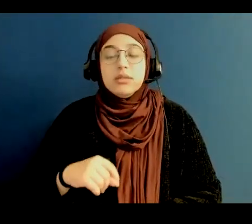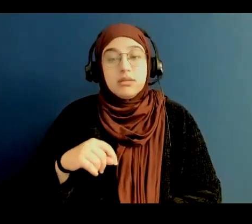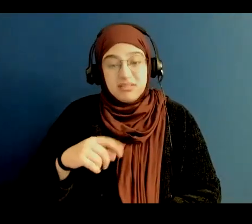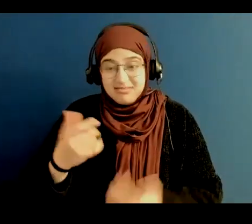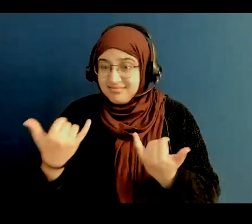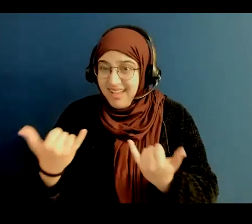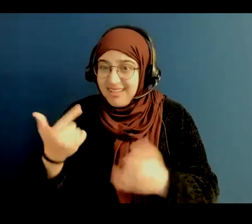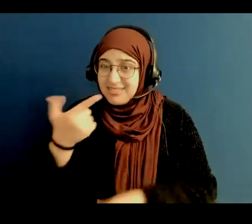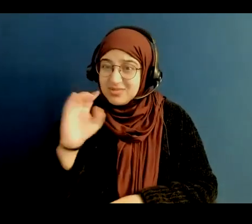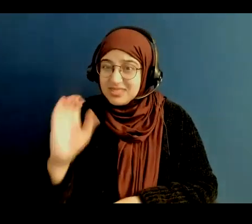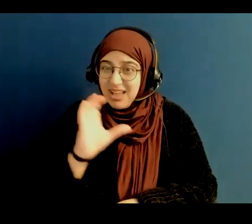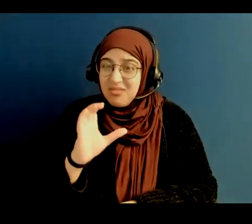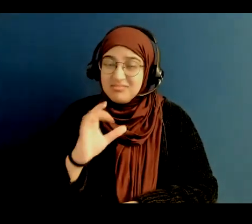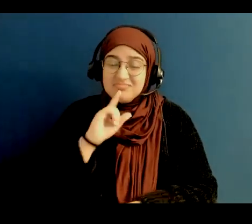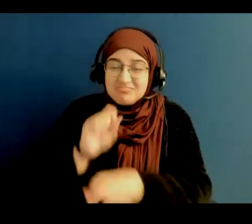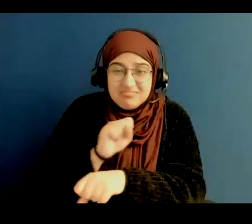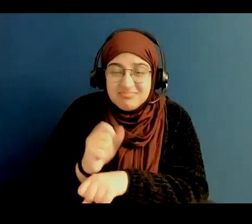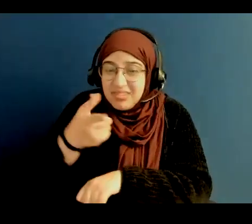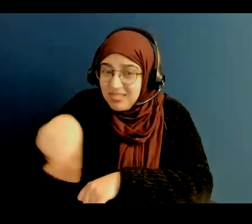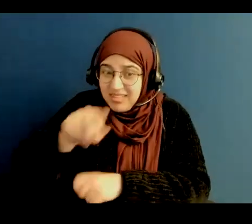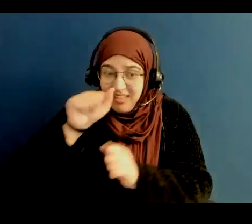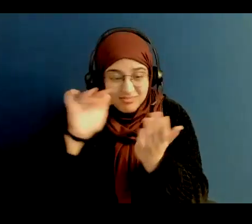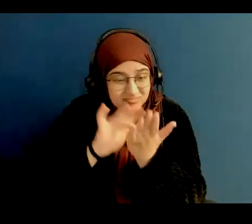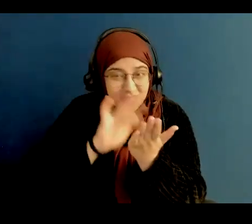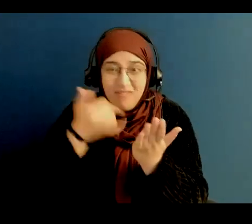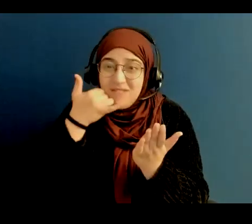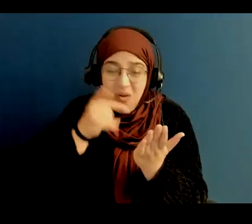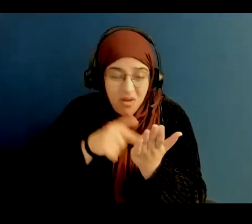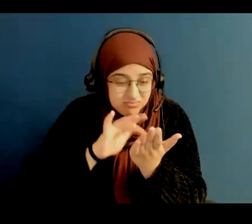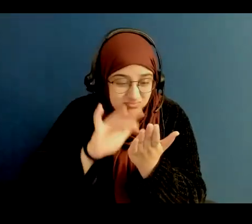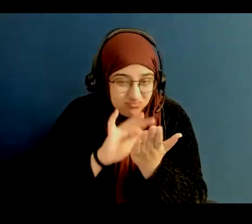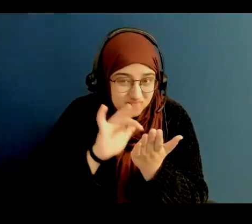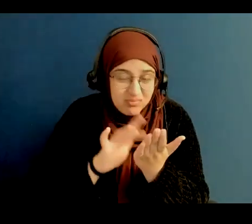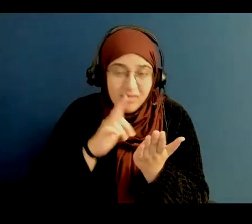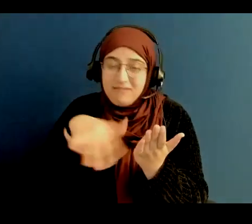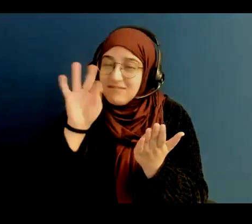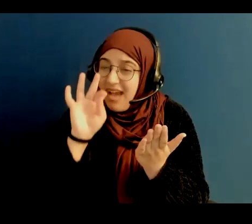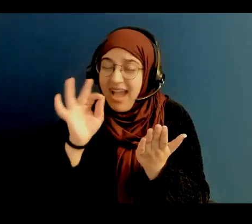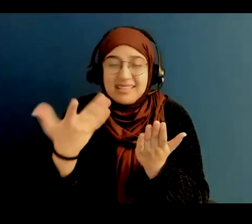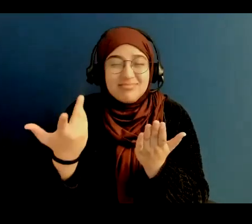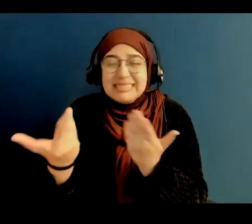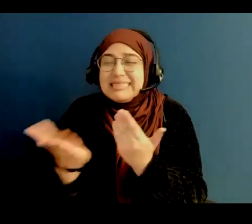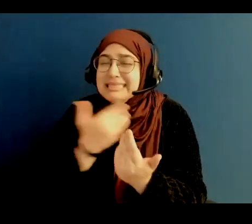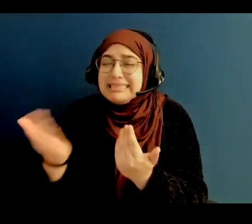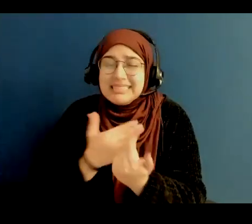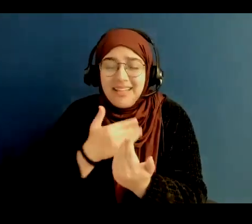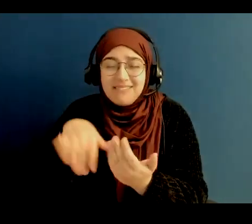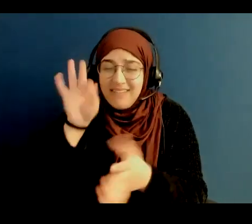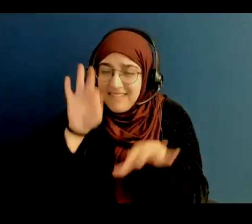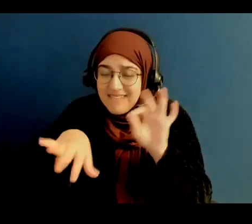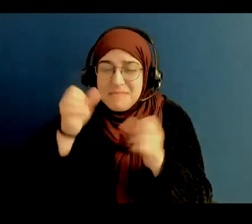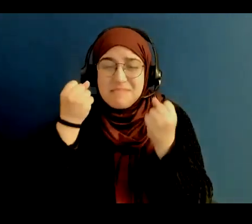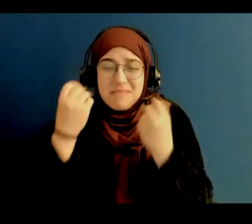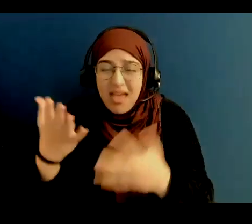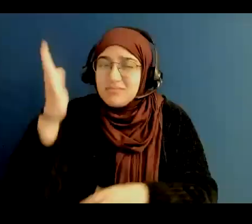on whatever you're watching this talk in, you can easily find many talks, and you can always